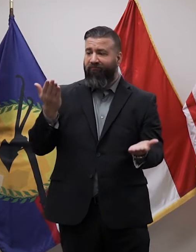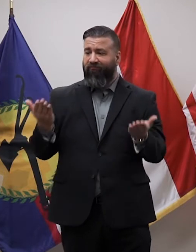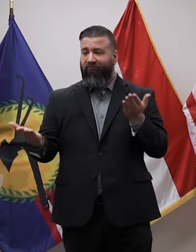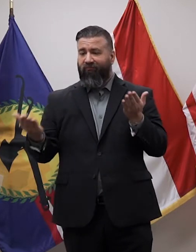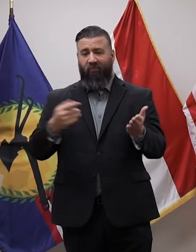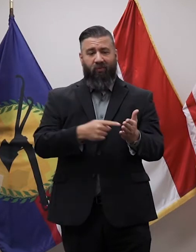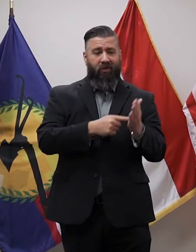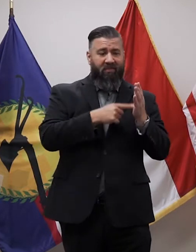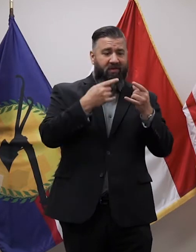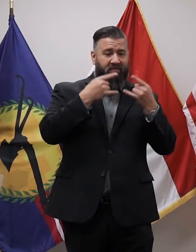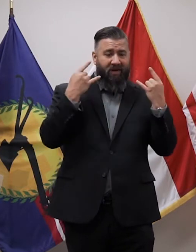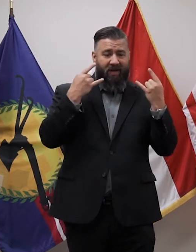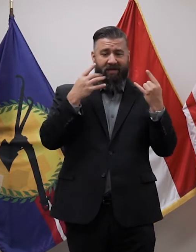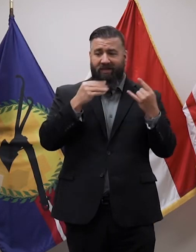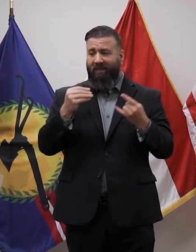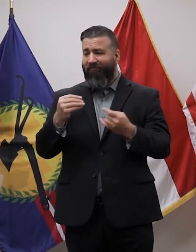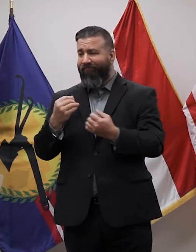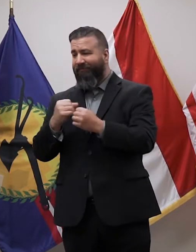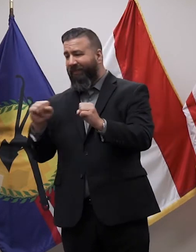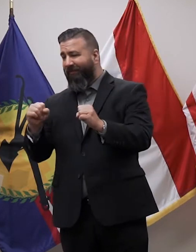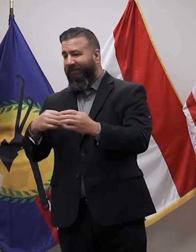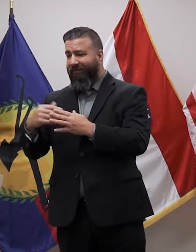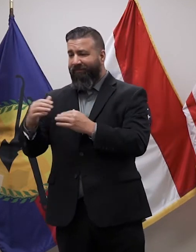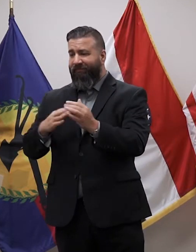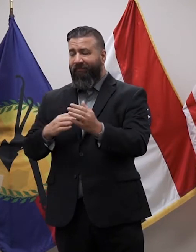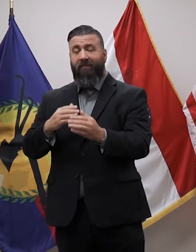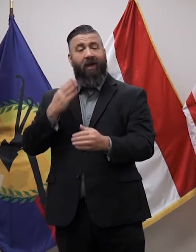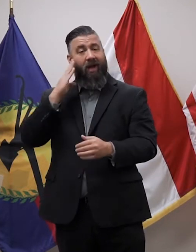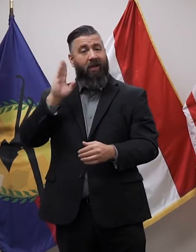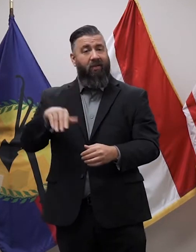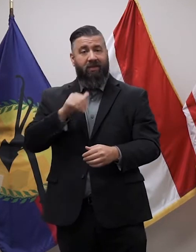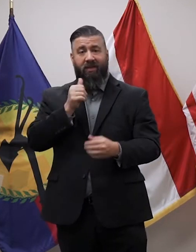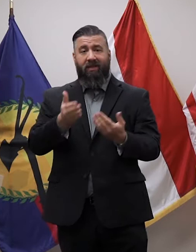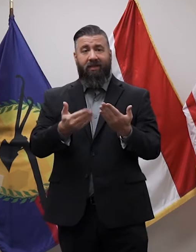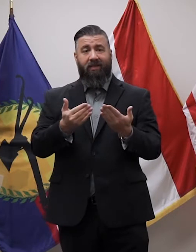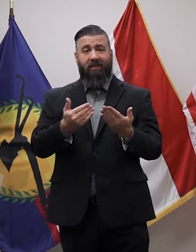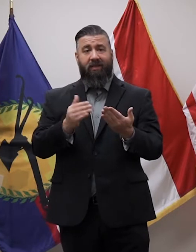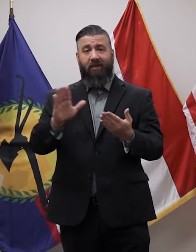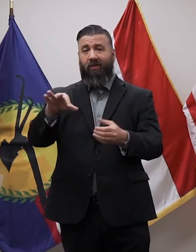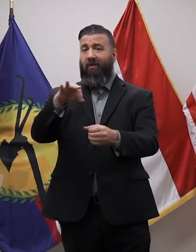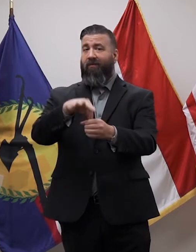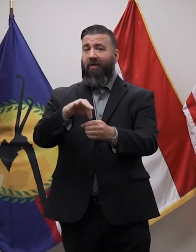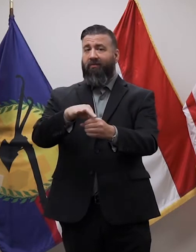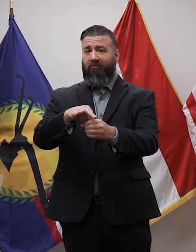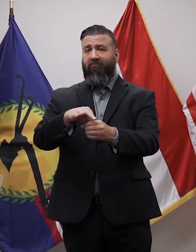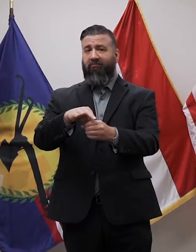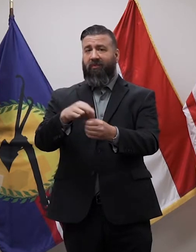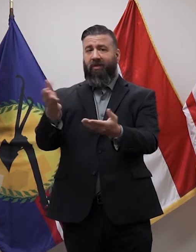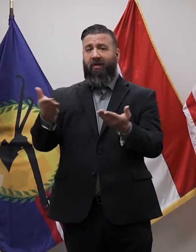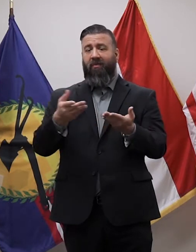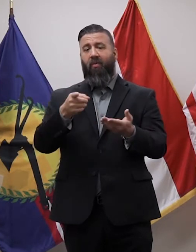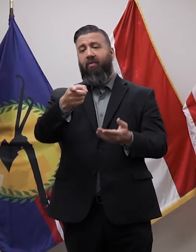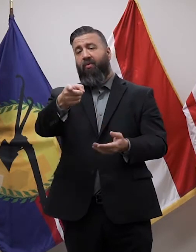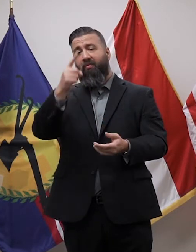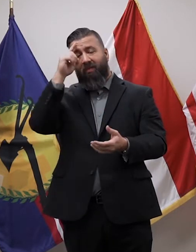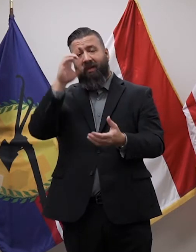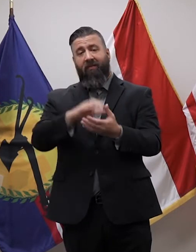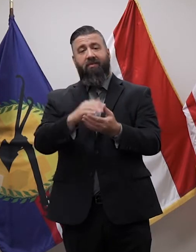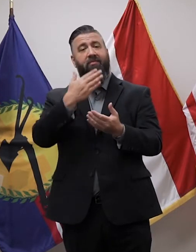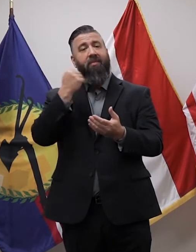time you're putting into those decisions. I know it's not easy, and your votes come with what you believe is best for children.